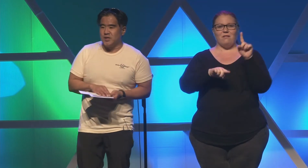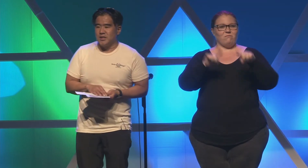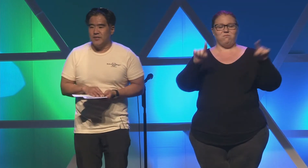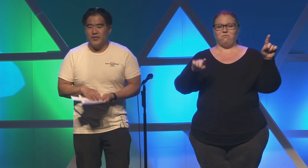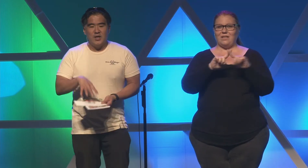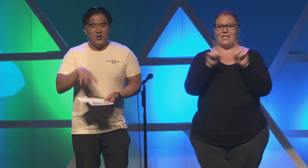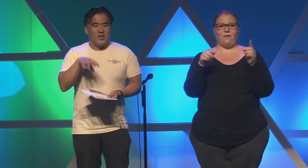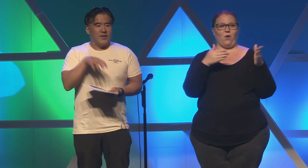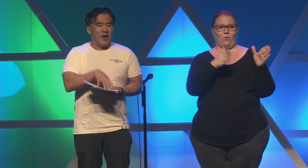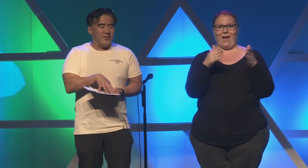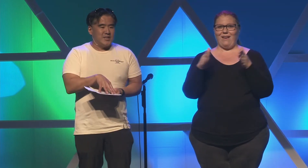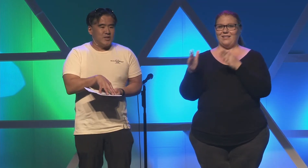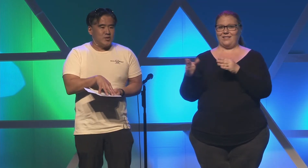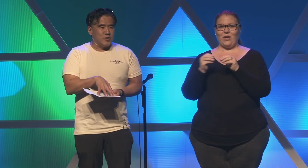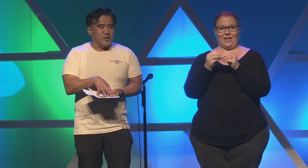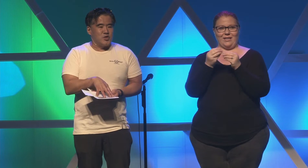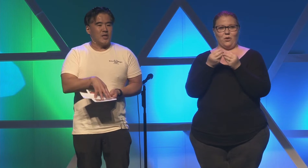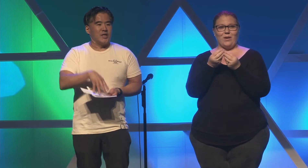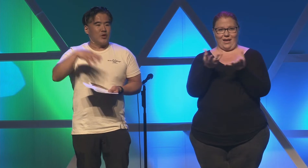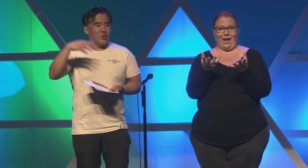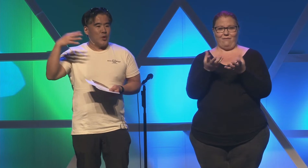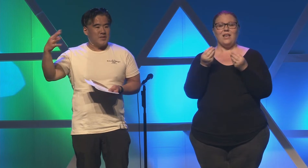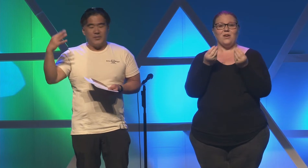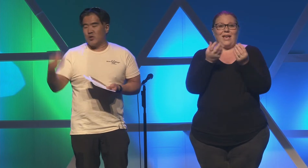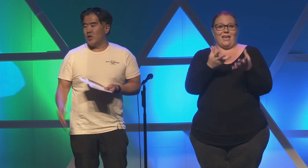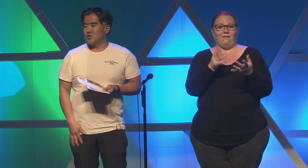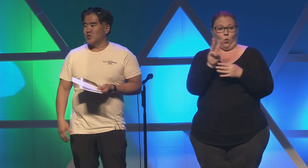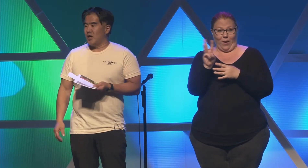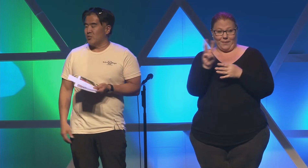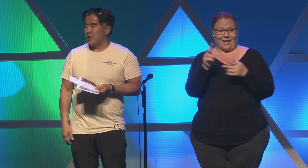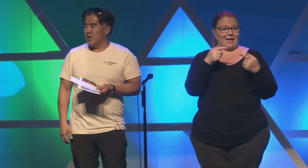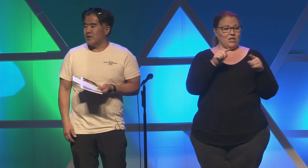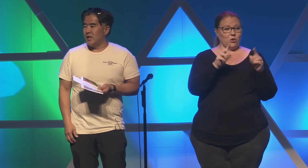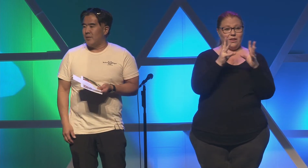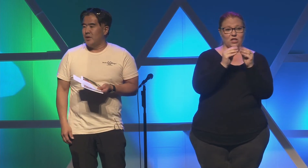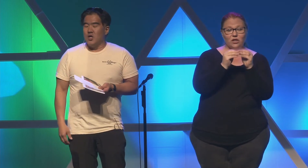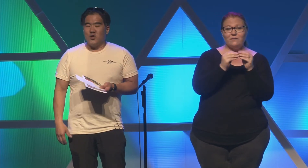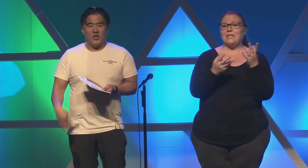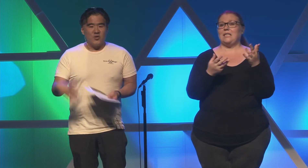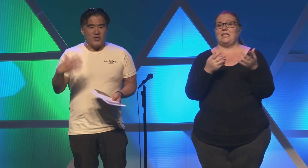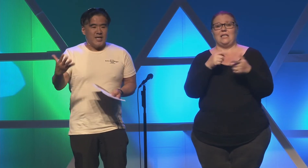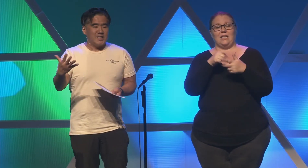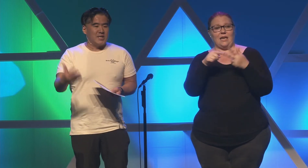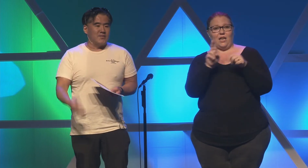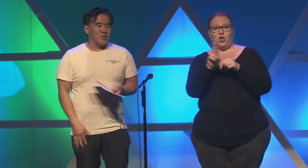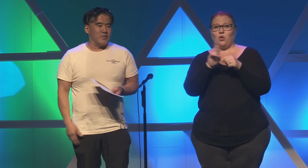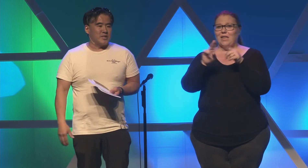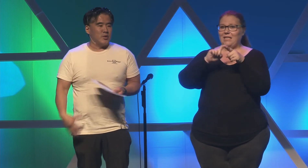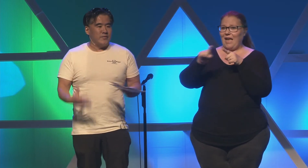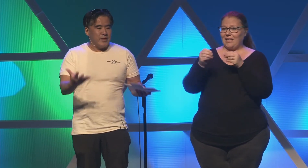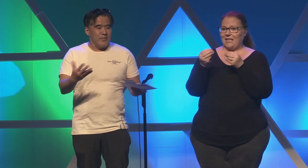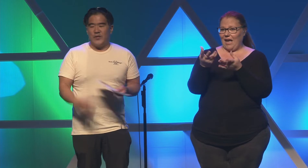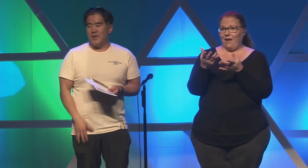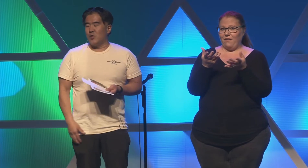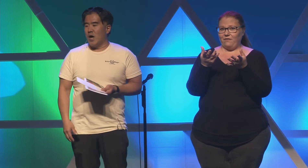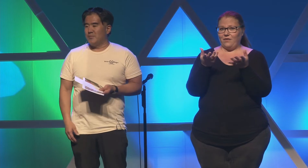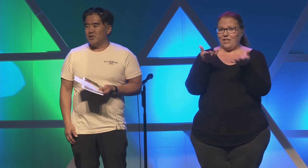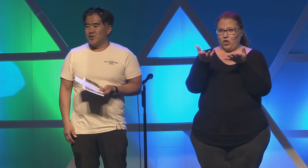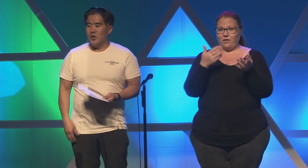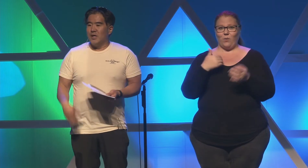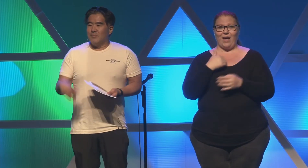ways you can give. You can give obviously in the service, you can give on our website at crossroadscolorado.com, you can use the text-to-give service, and we even have a